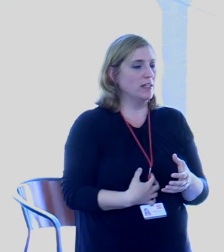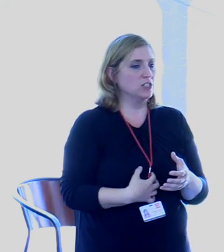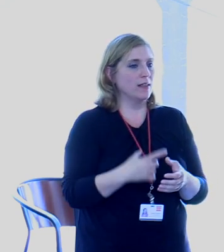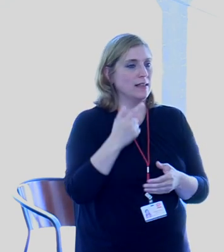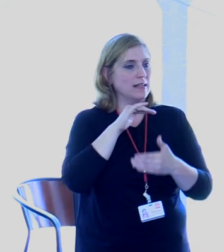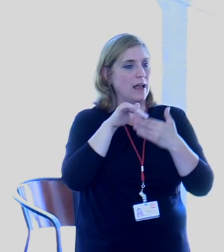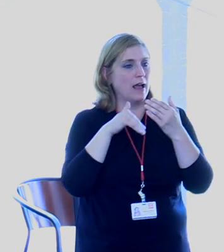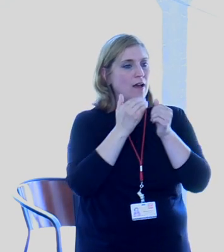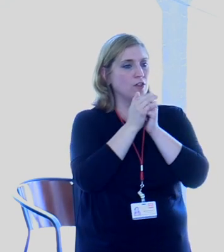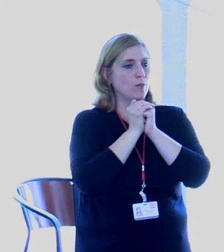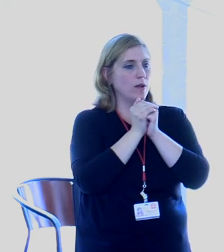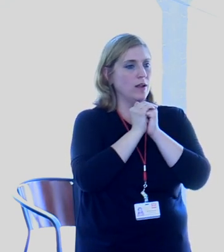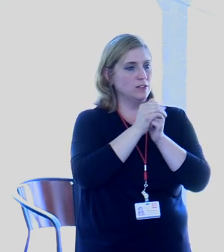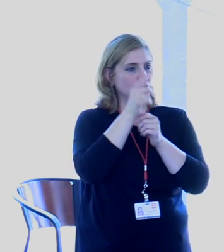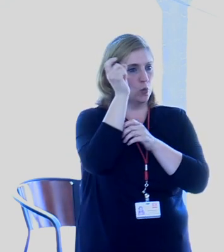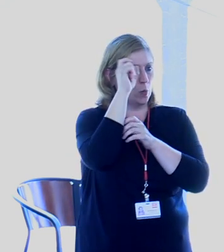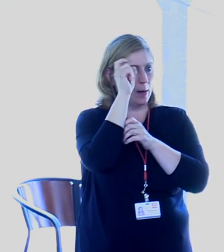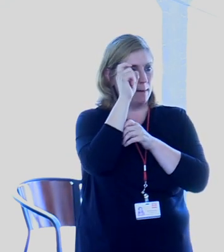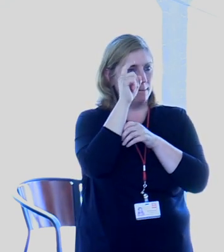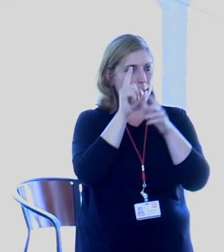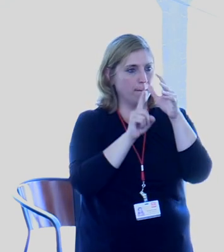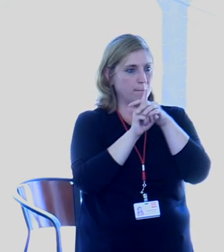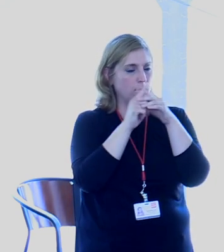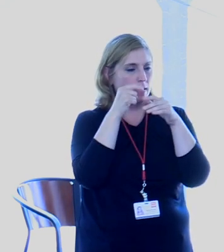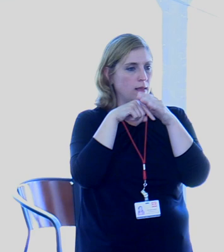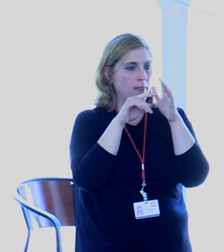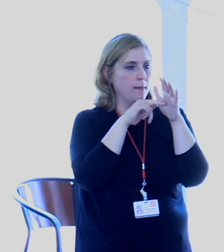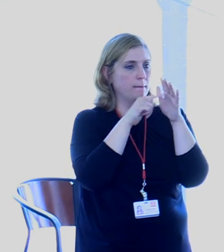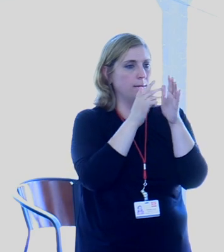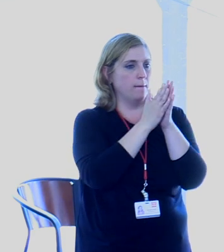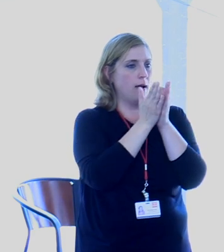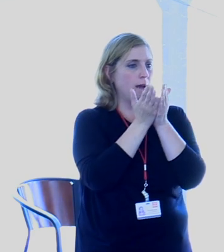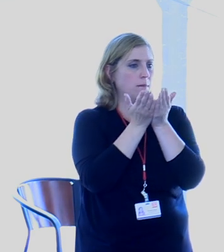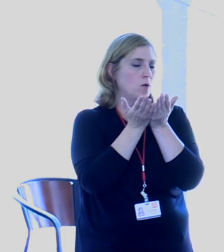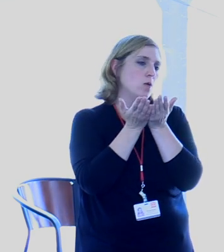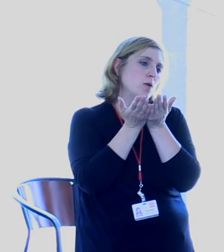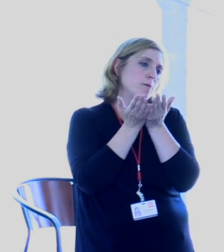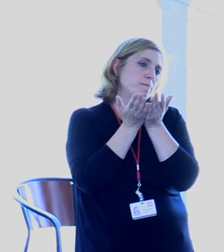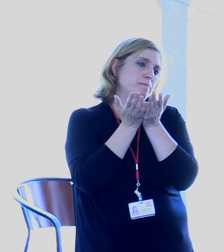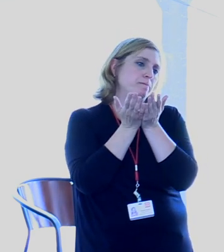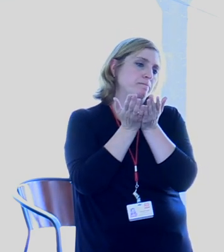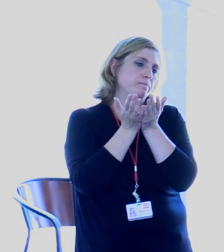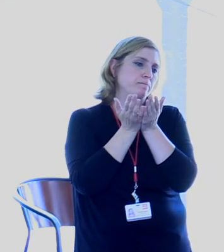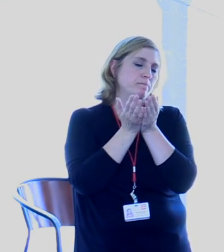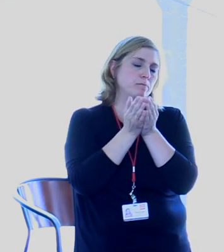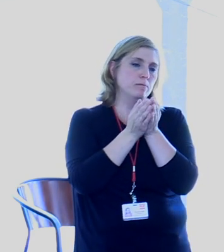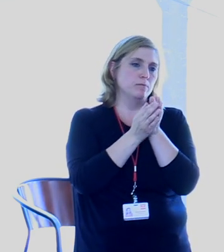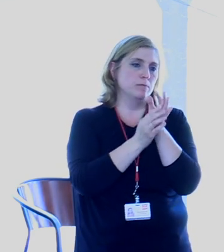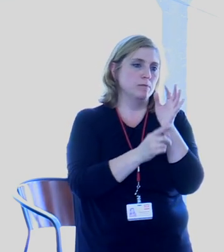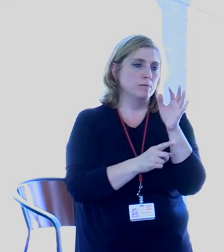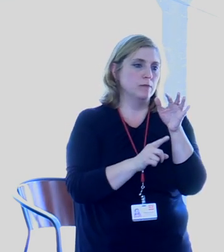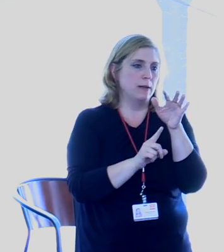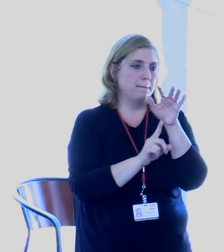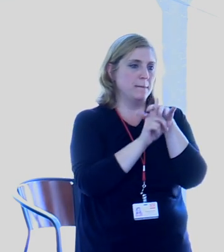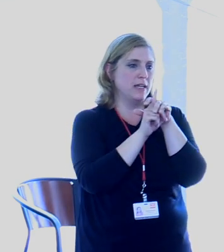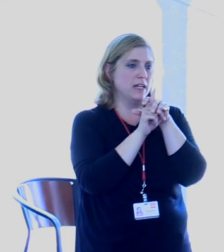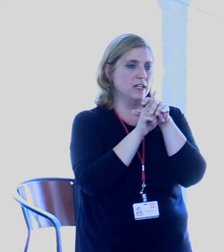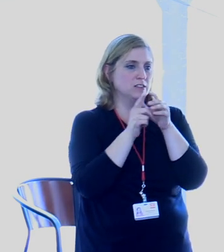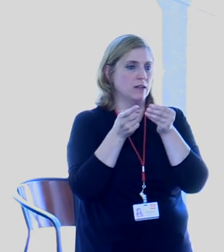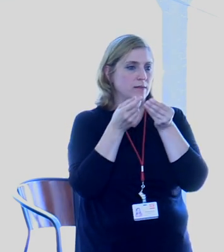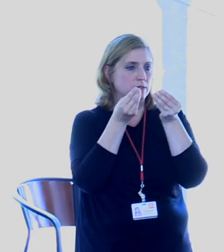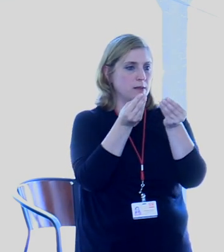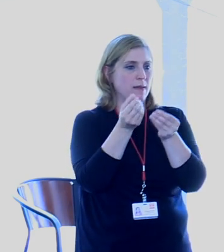to wisdom makes its appearance in the Bible, is the divine genie appears and offers to